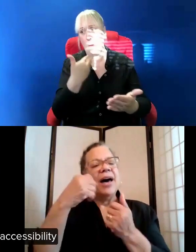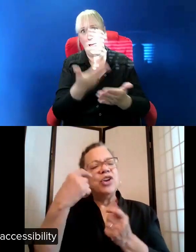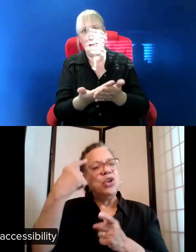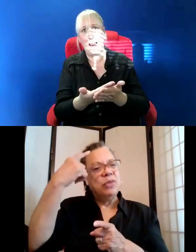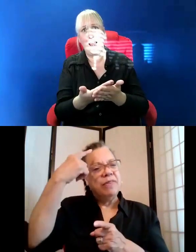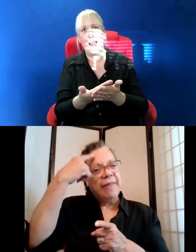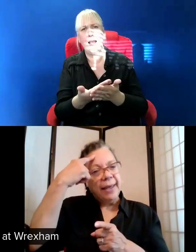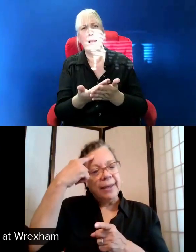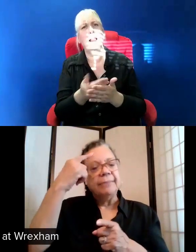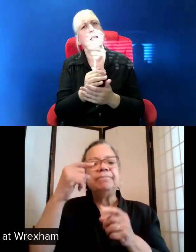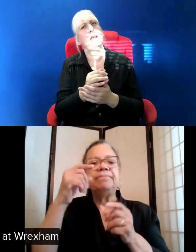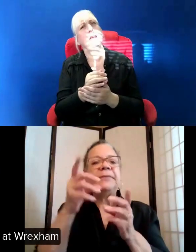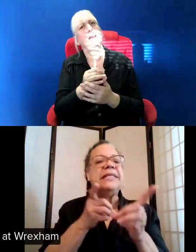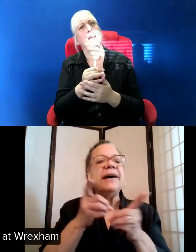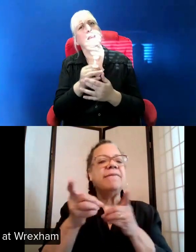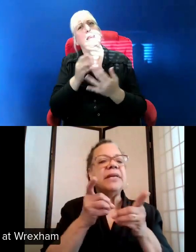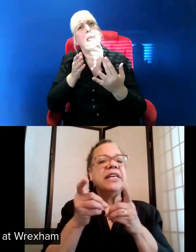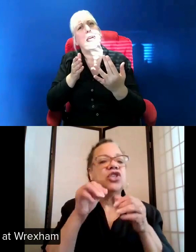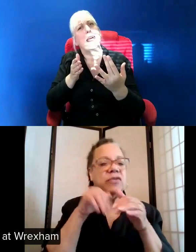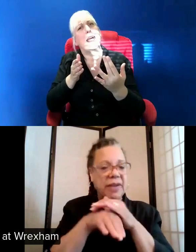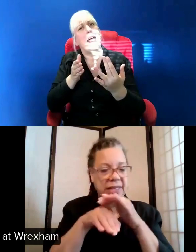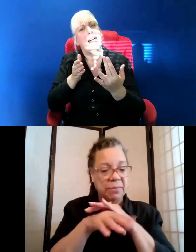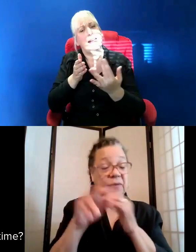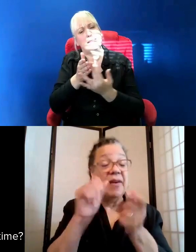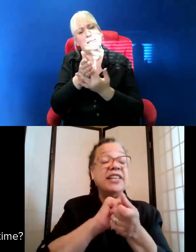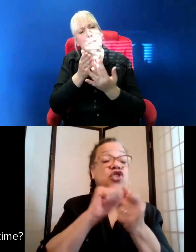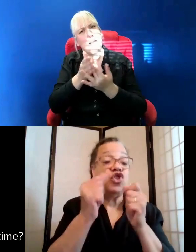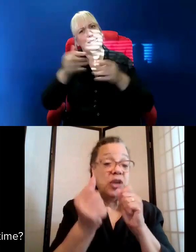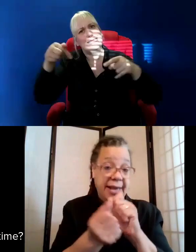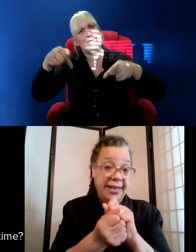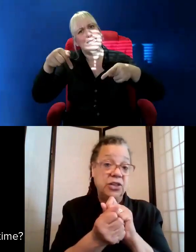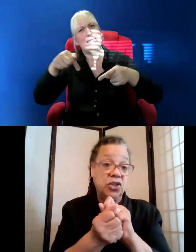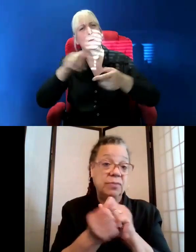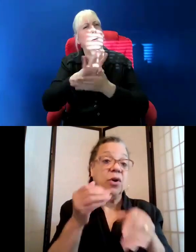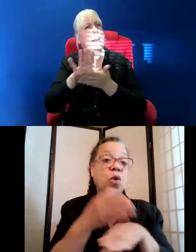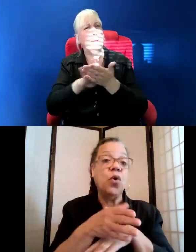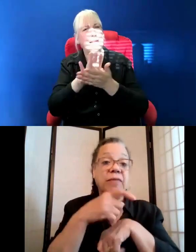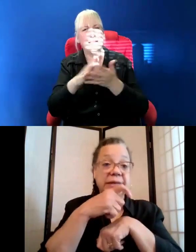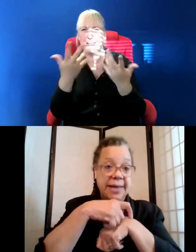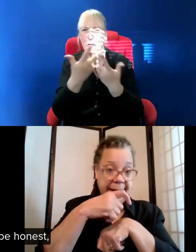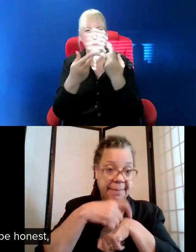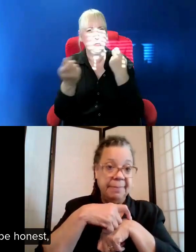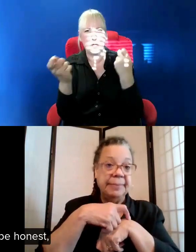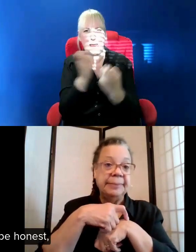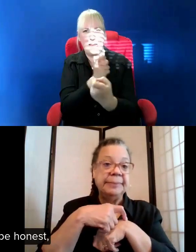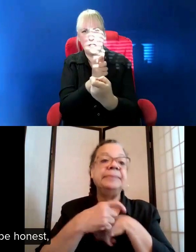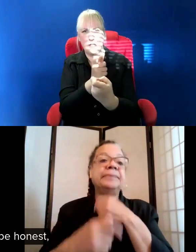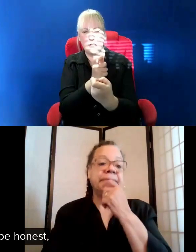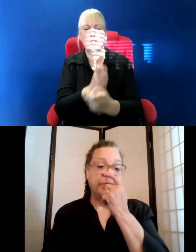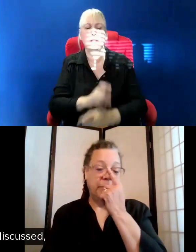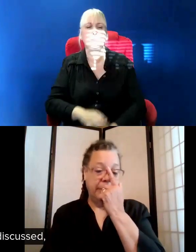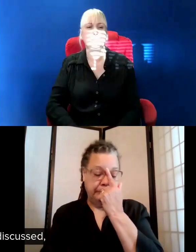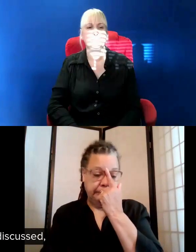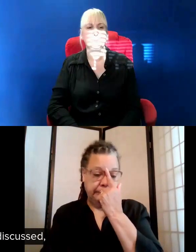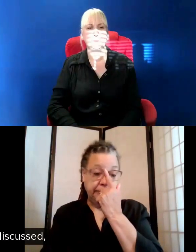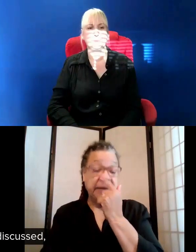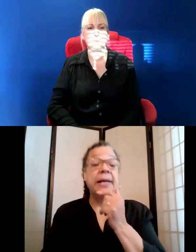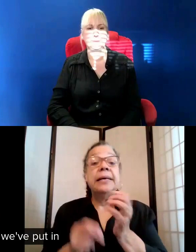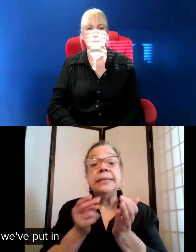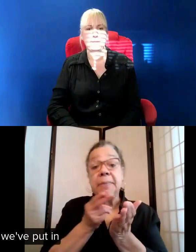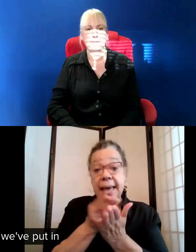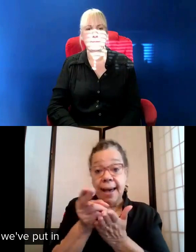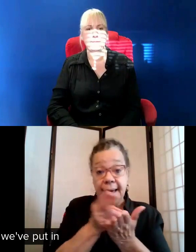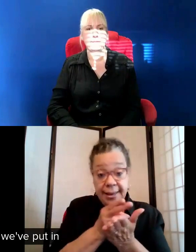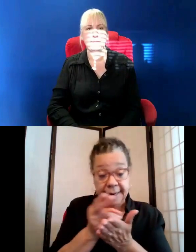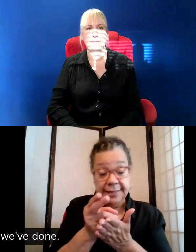accessibility has changed at Wrexham over time? I mean, to be honest, as we've discussed